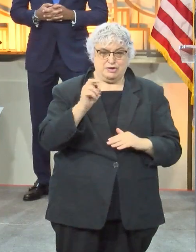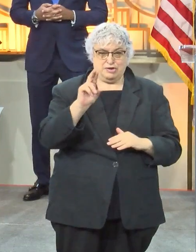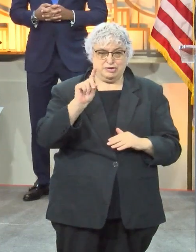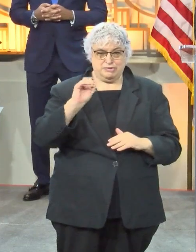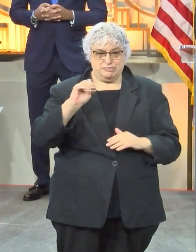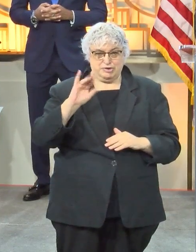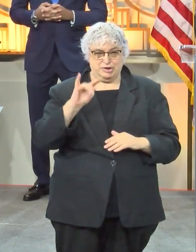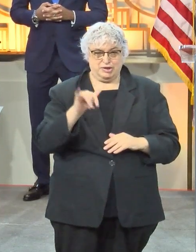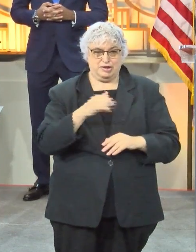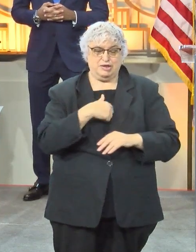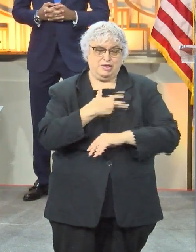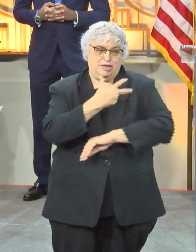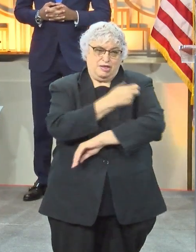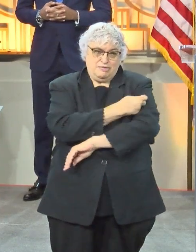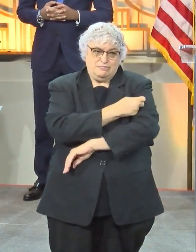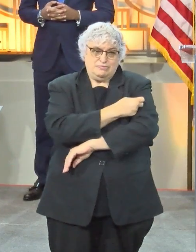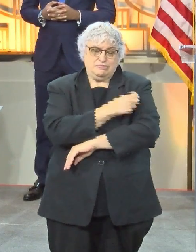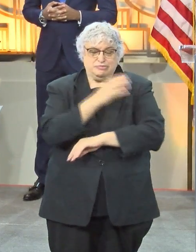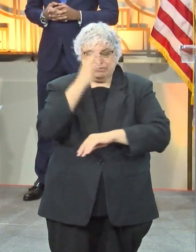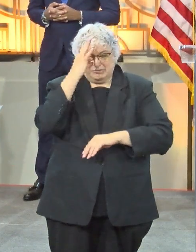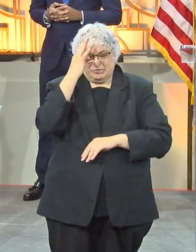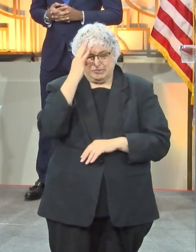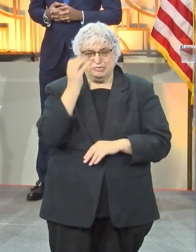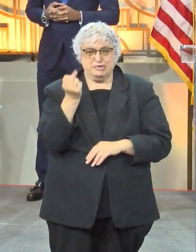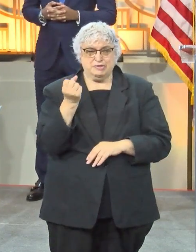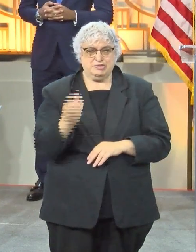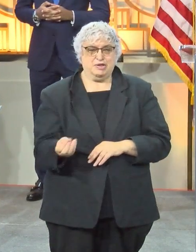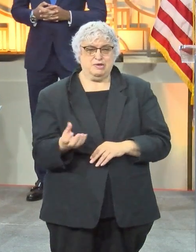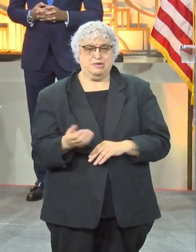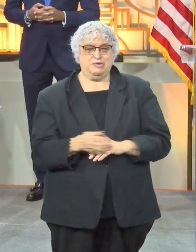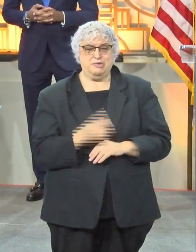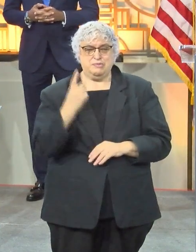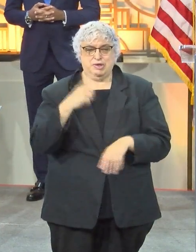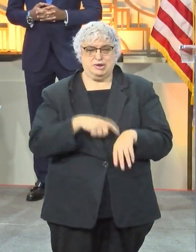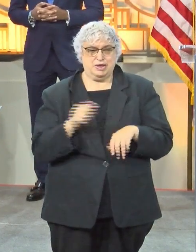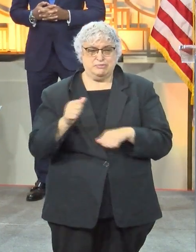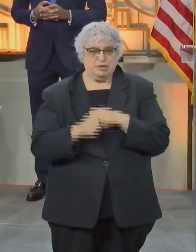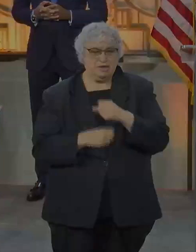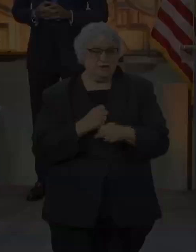so if that means my arm gets a little sore and I get a little fever for a couple of days, and so what? And if I have to do that once a year, so what?